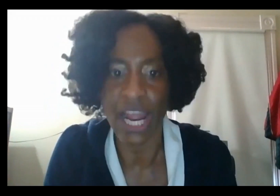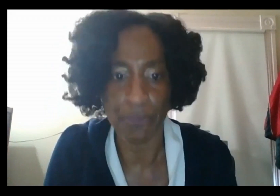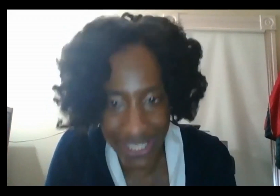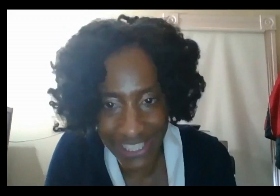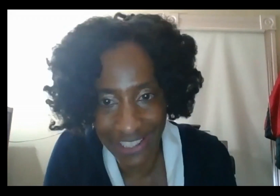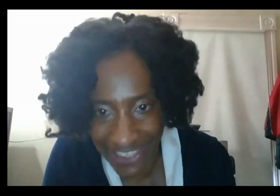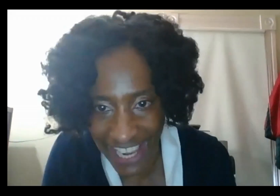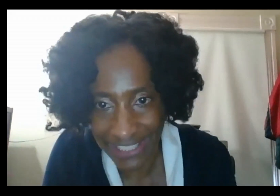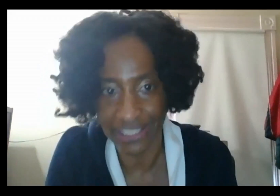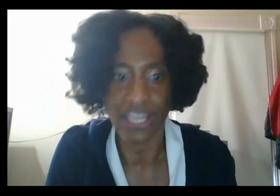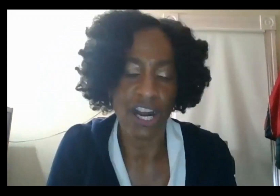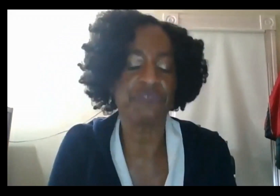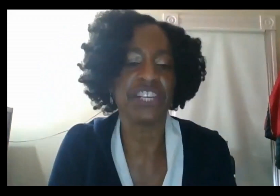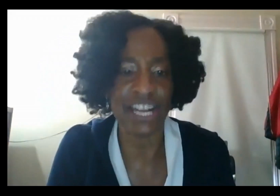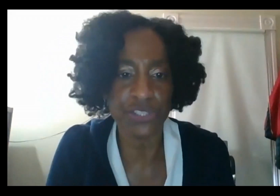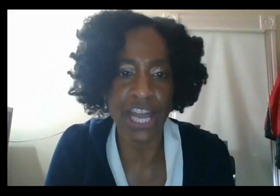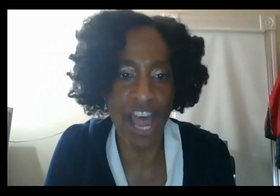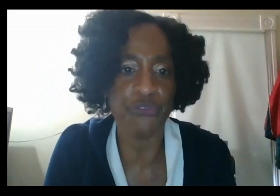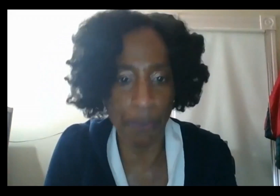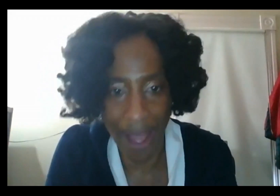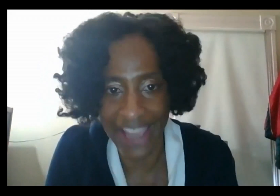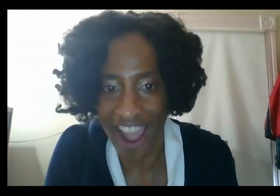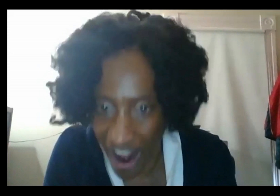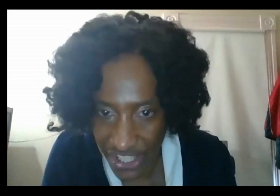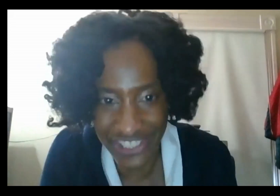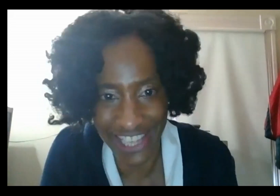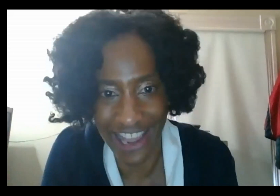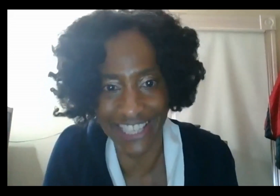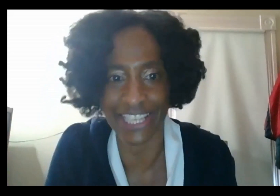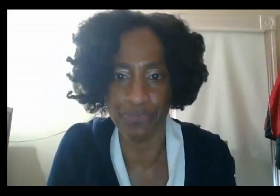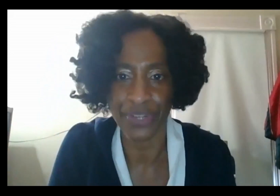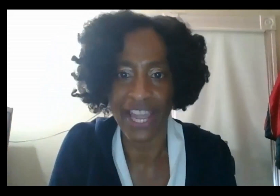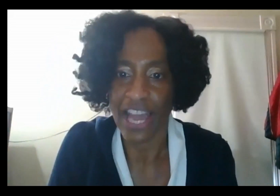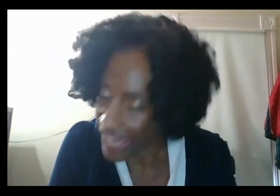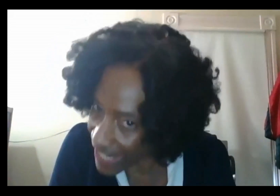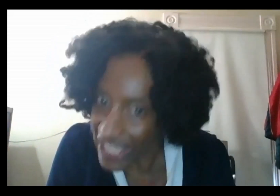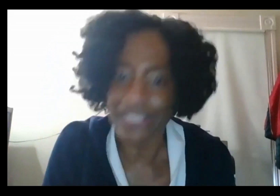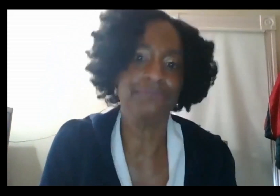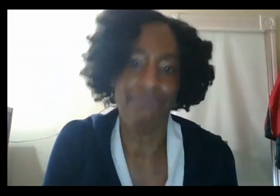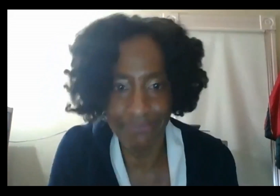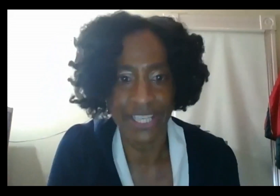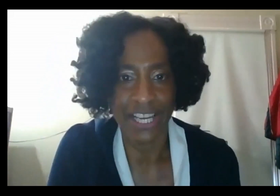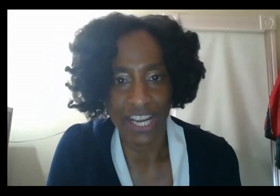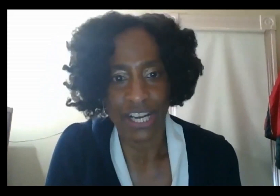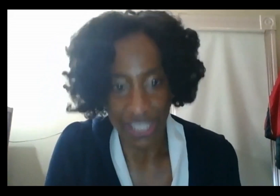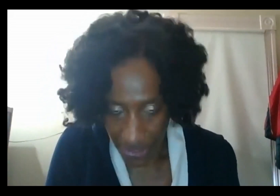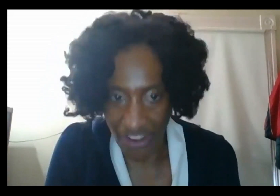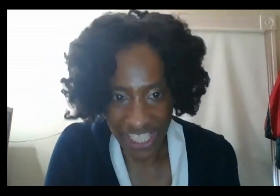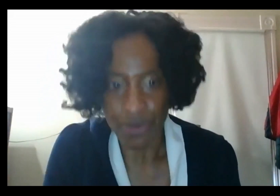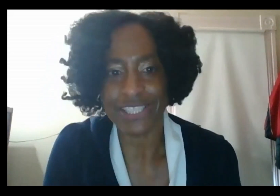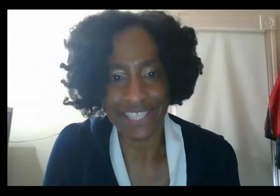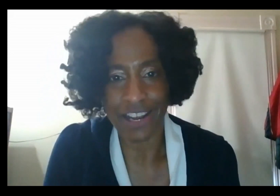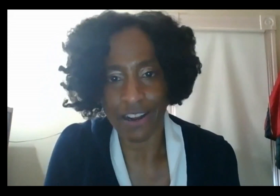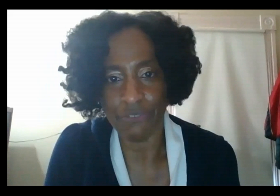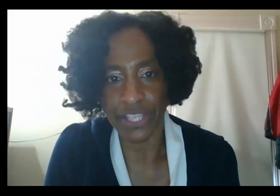president, president-elect of the Delta Alpha Pi Honor Society and the